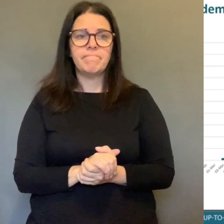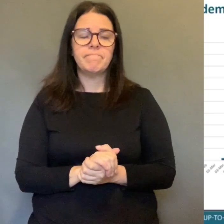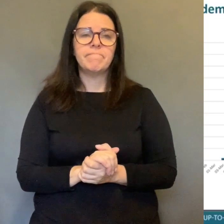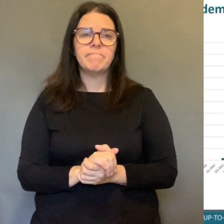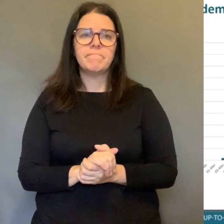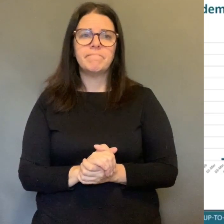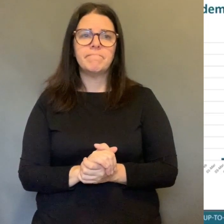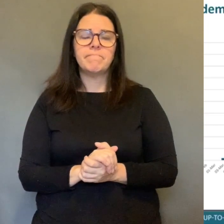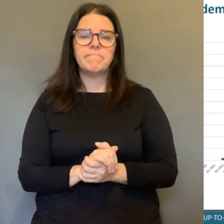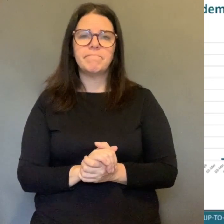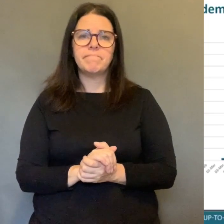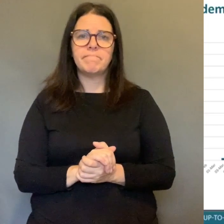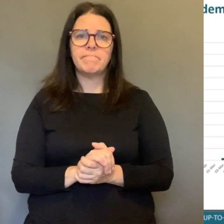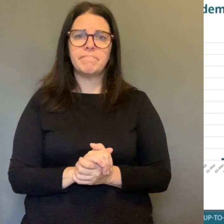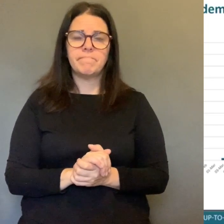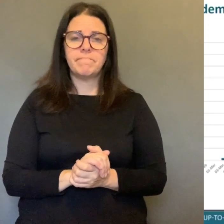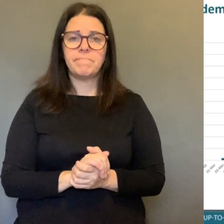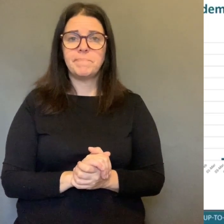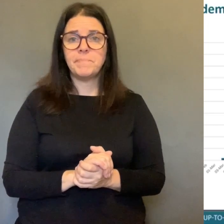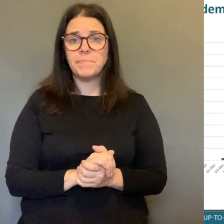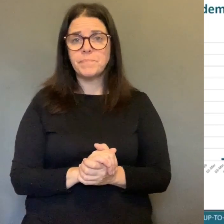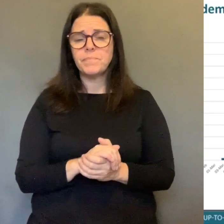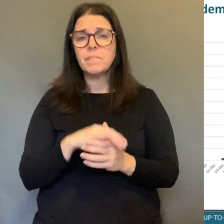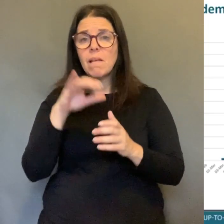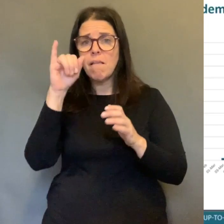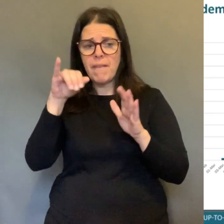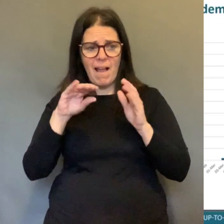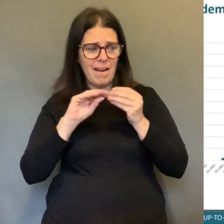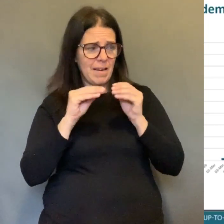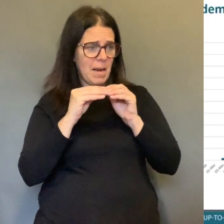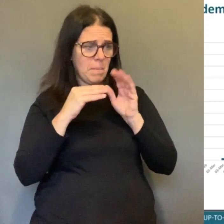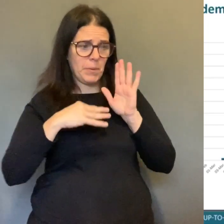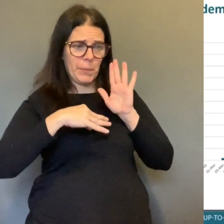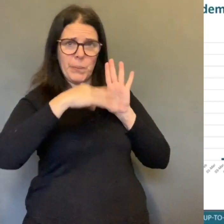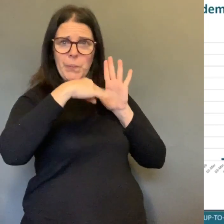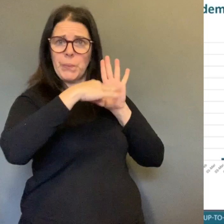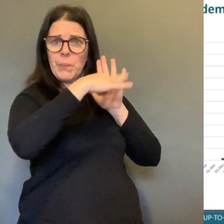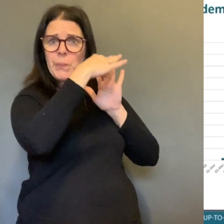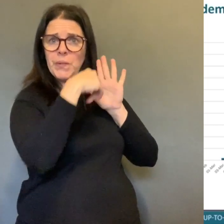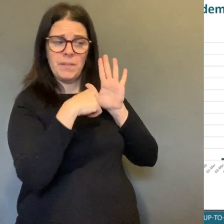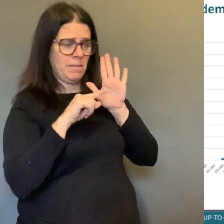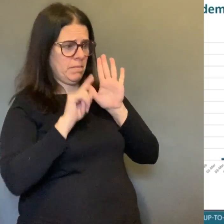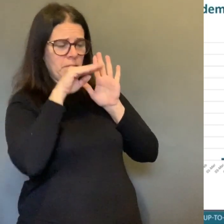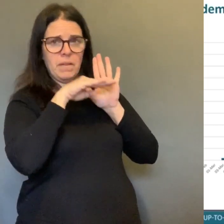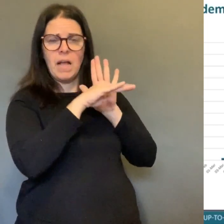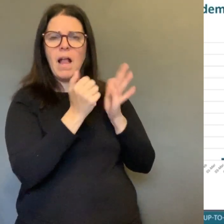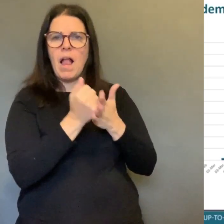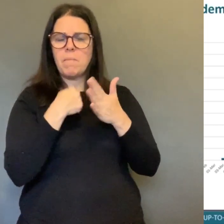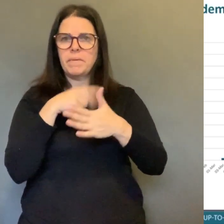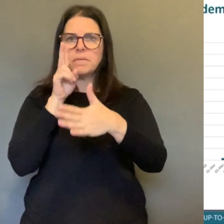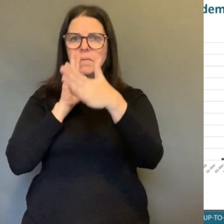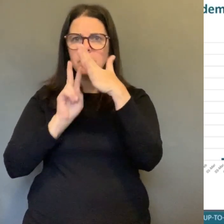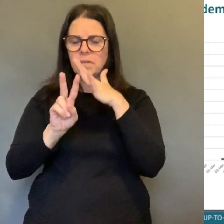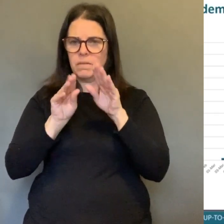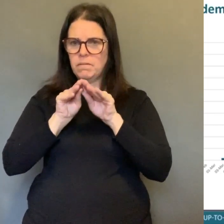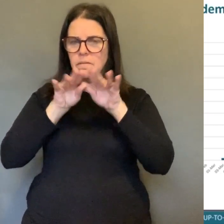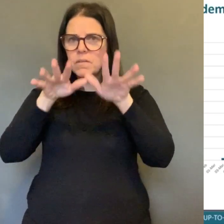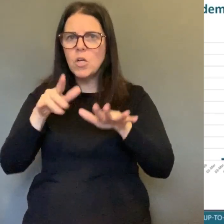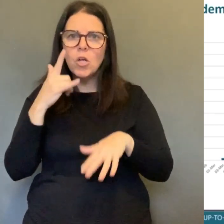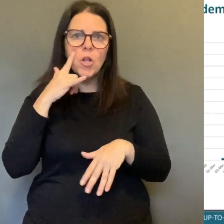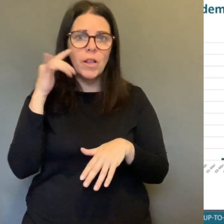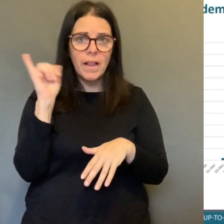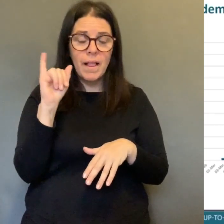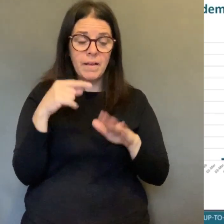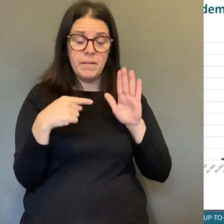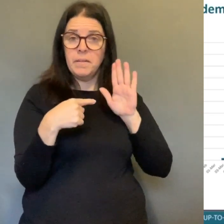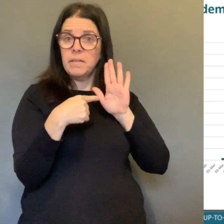cases, and on the horizontal axis, you have the dates these cases were confirmed. We created this particular epi curve to see